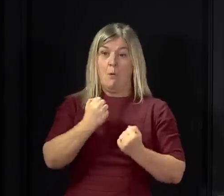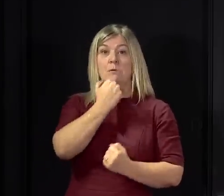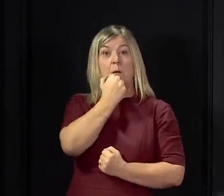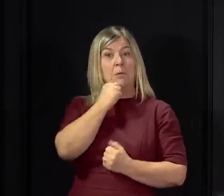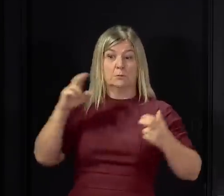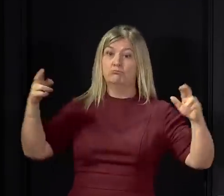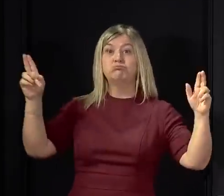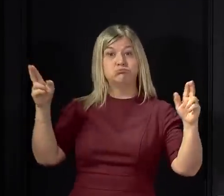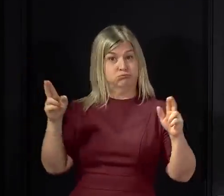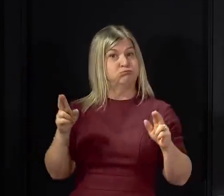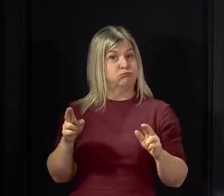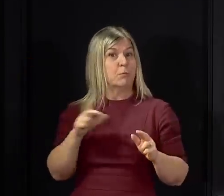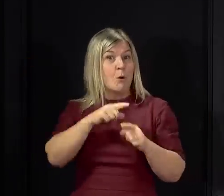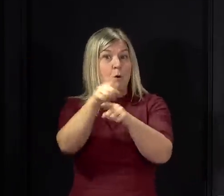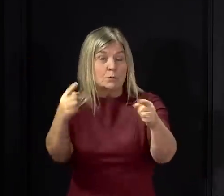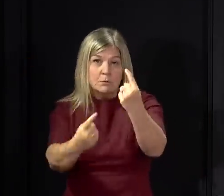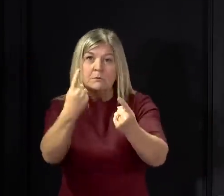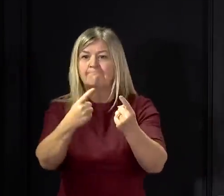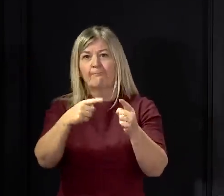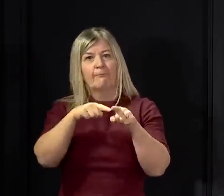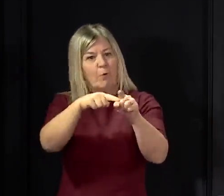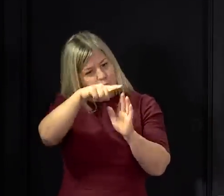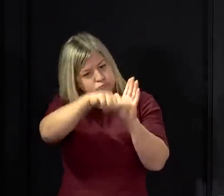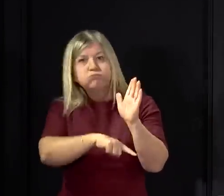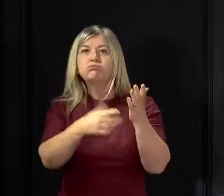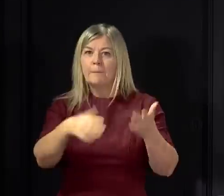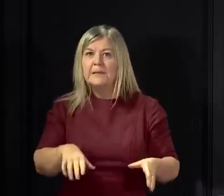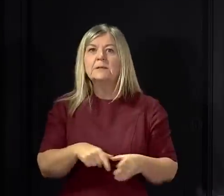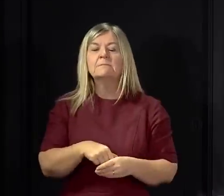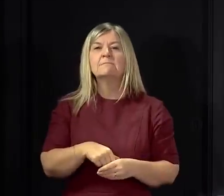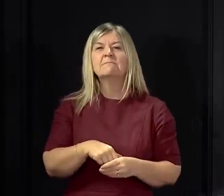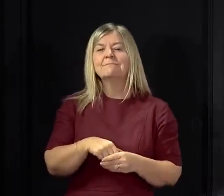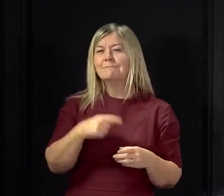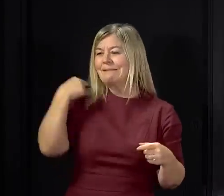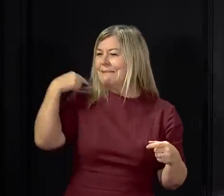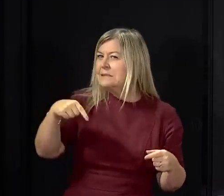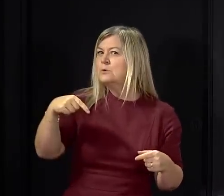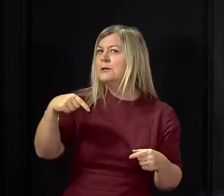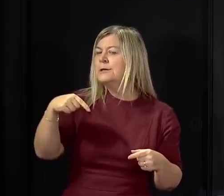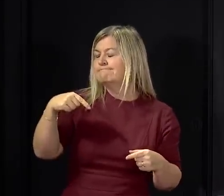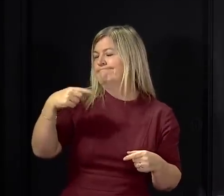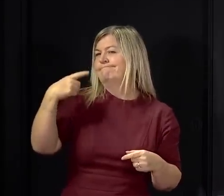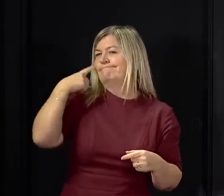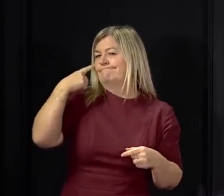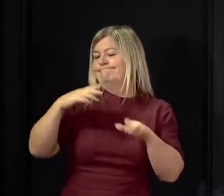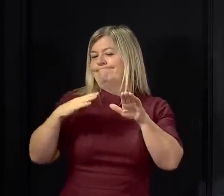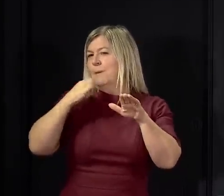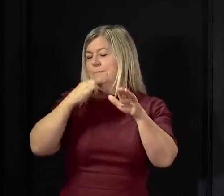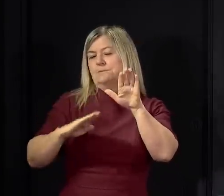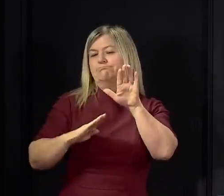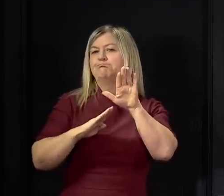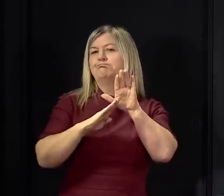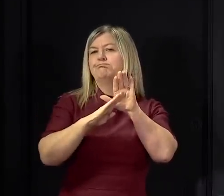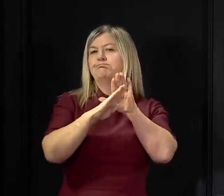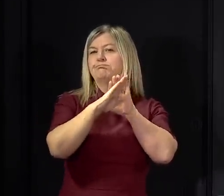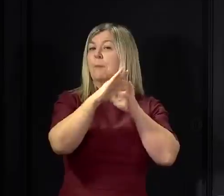restrictions that everybody has been living under. But in the most recent week, those cases had started to rise again in